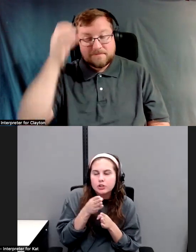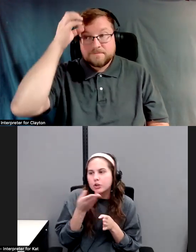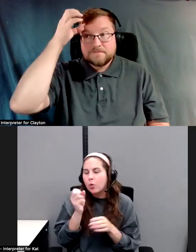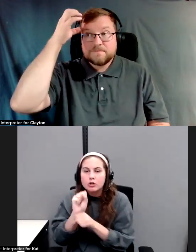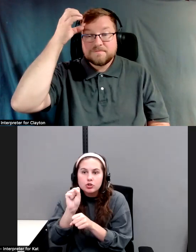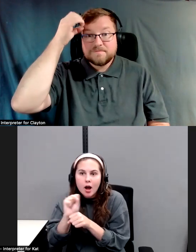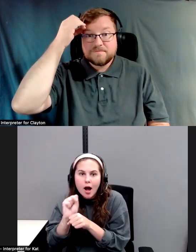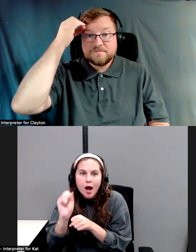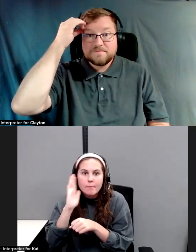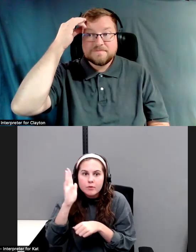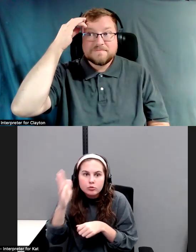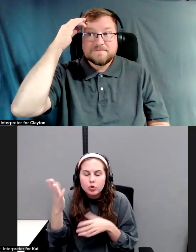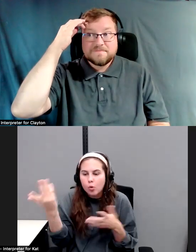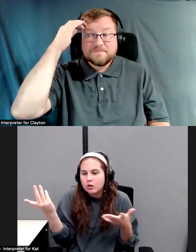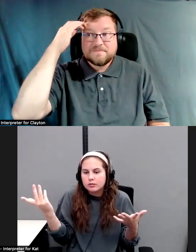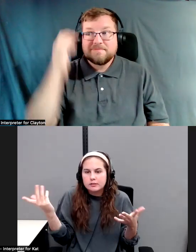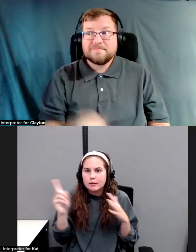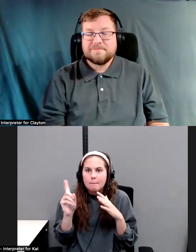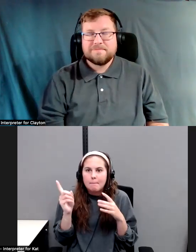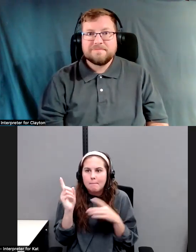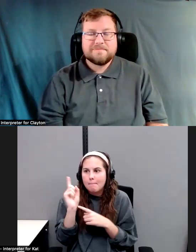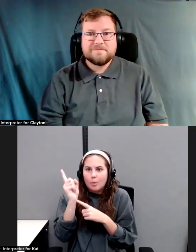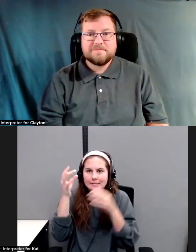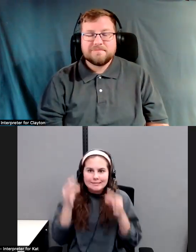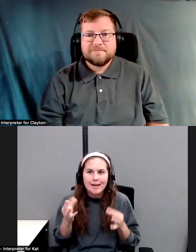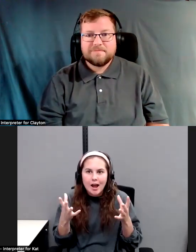just like a spur of a moment kind of thing?